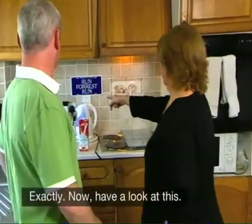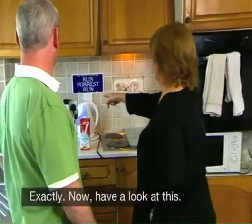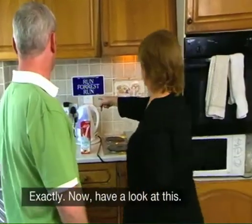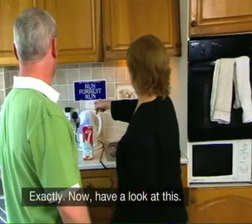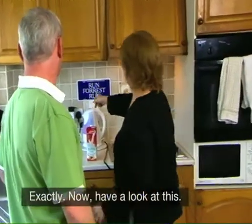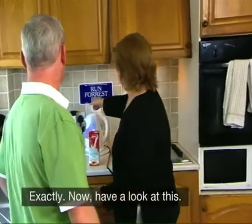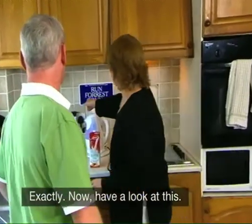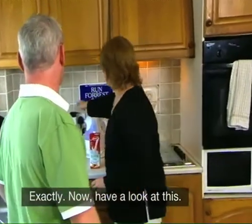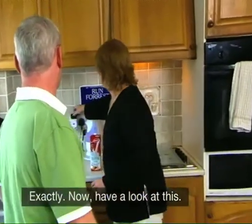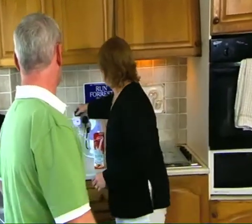this.